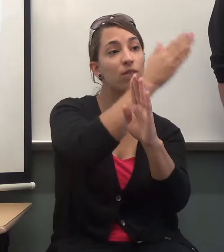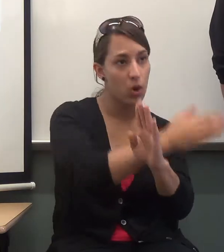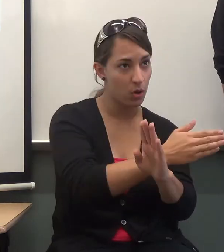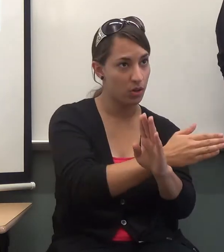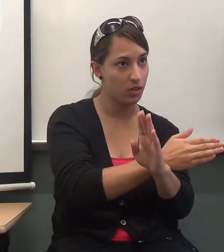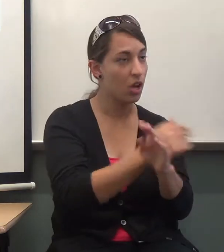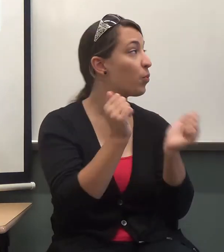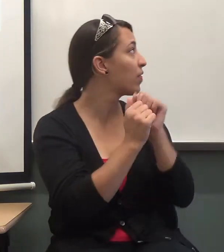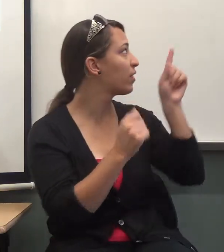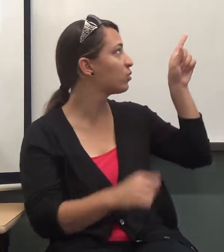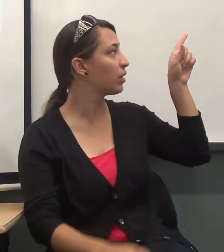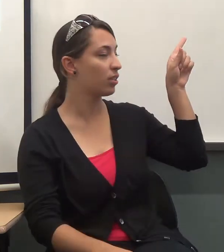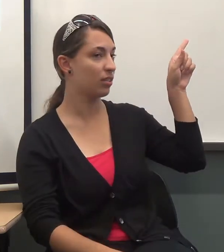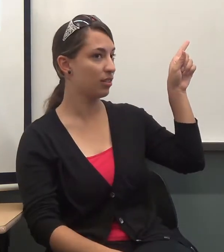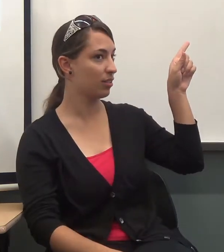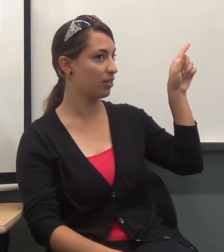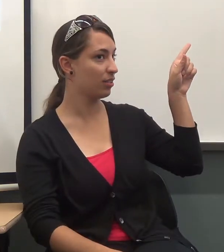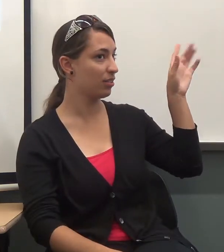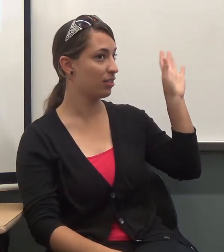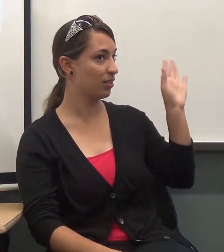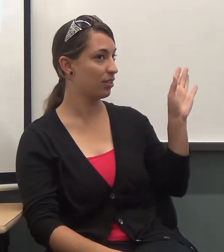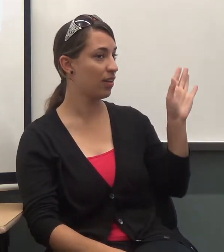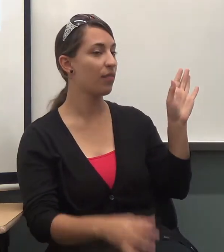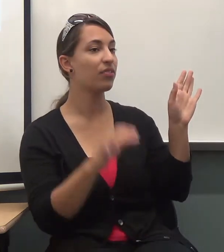one. No, this is a coordinating conjunction.